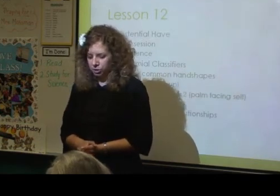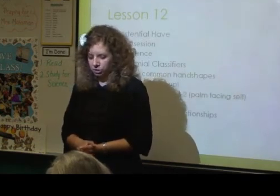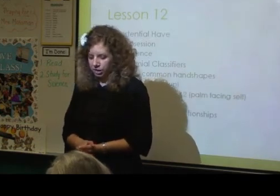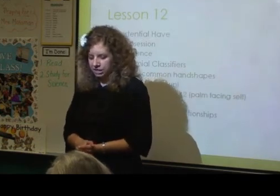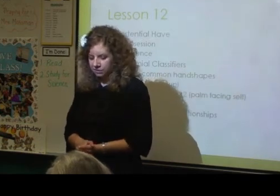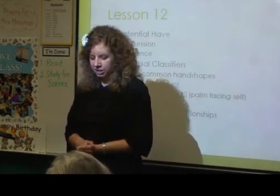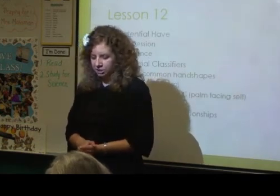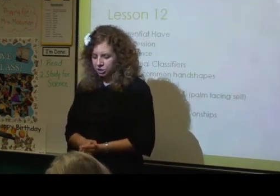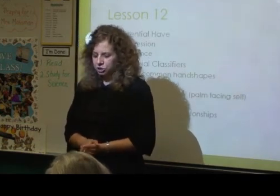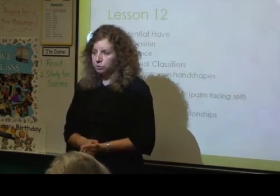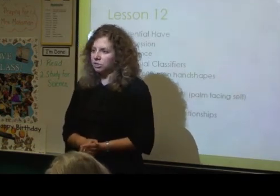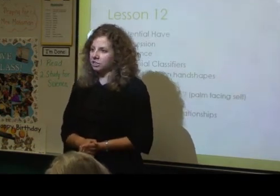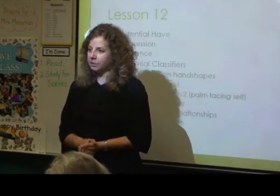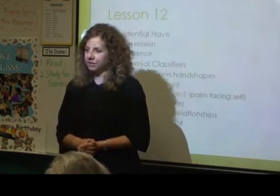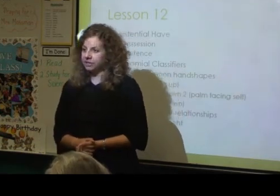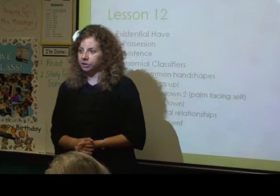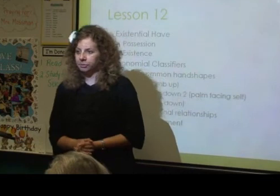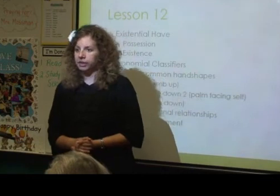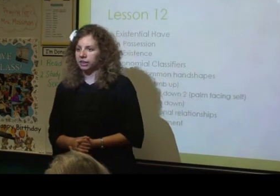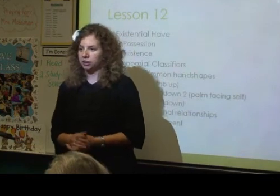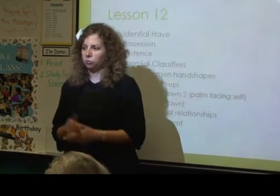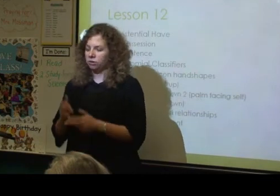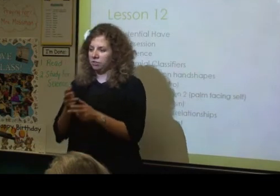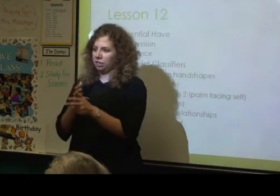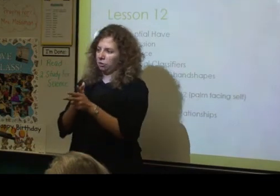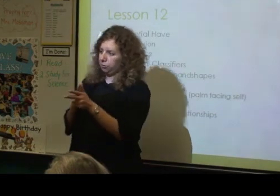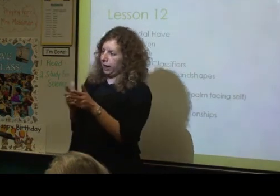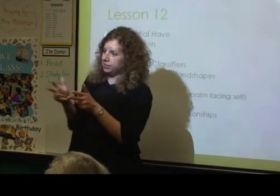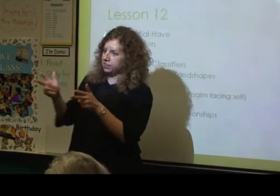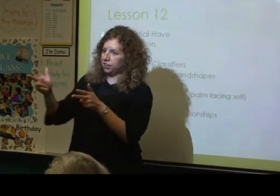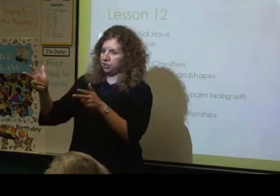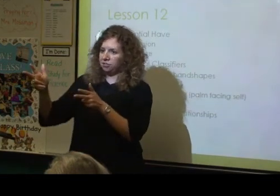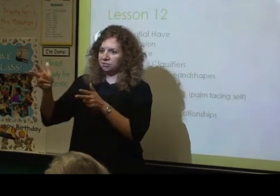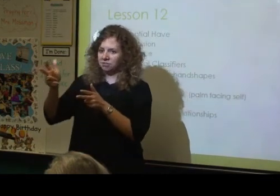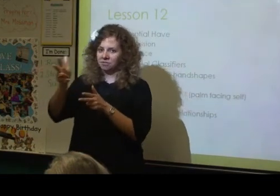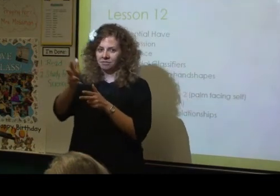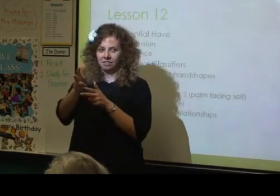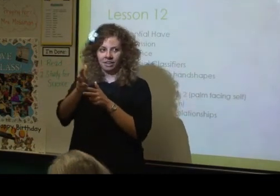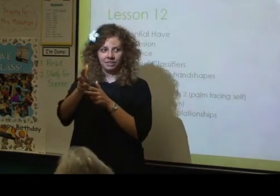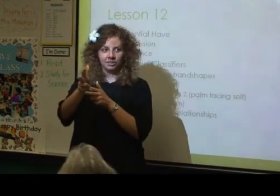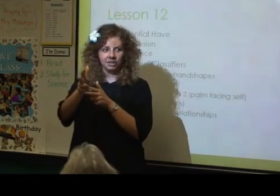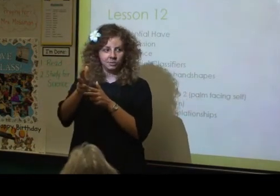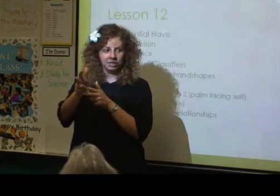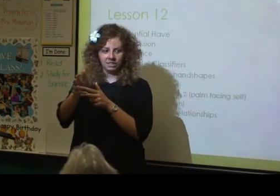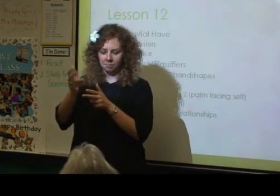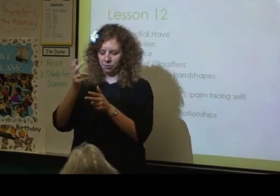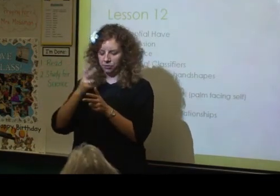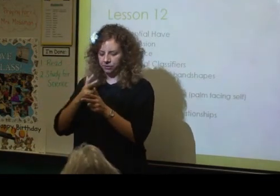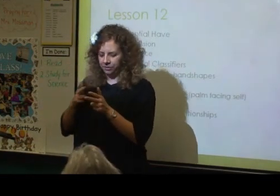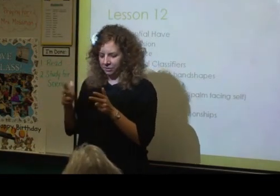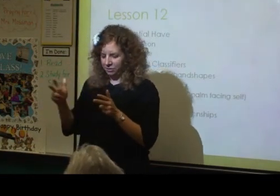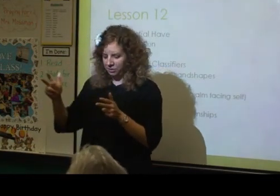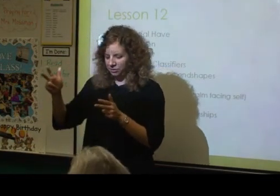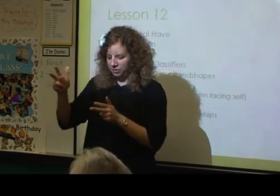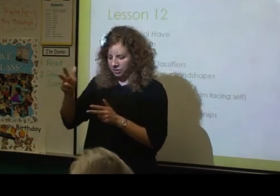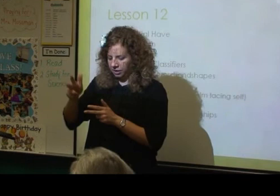pronomial classifiers. So we talked about this a little bit, like in one vehicle passing another. Okay, so that's one example.